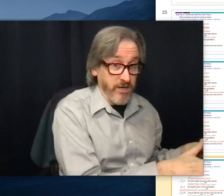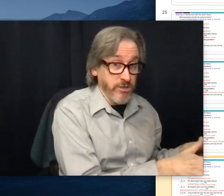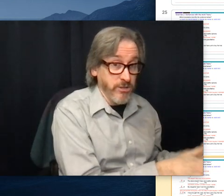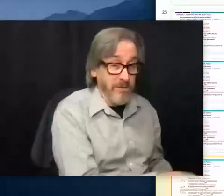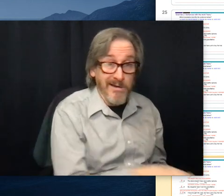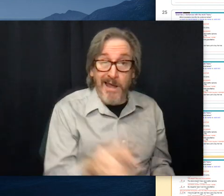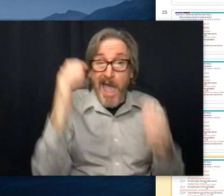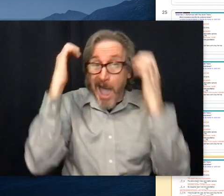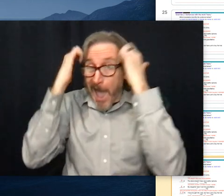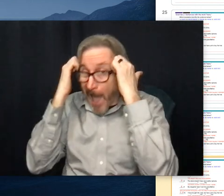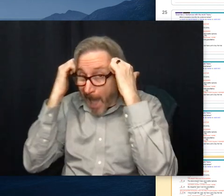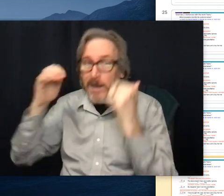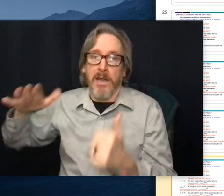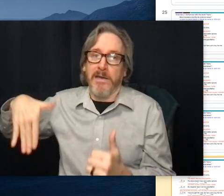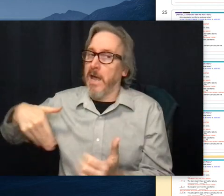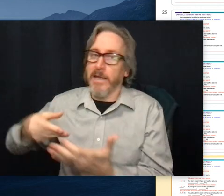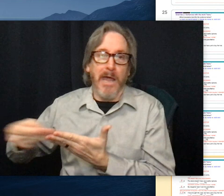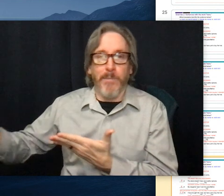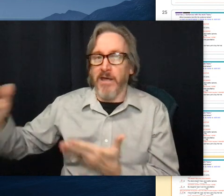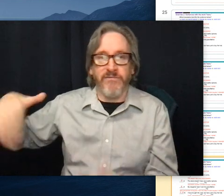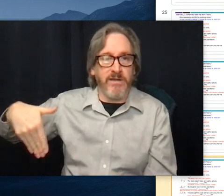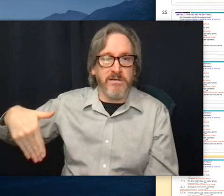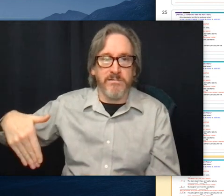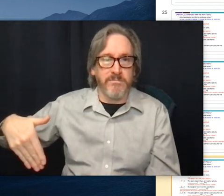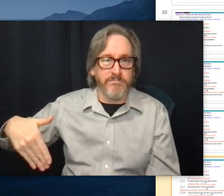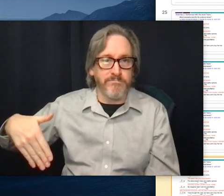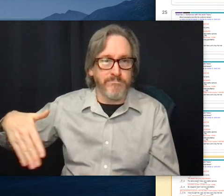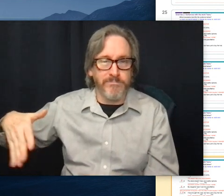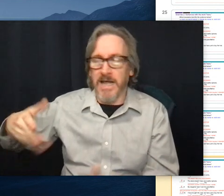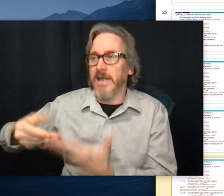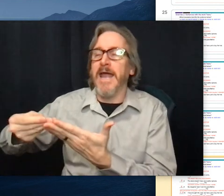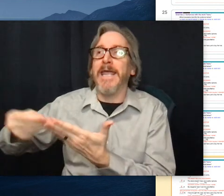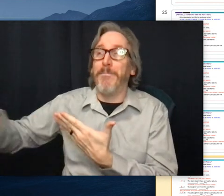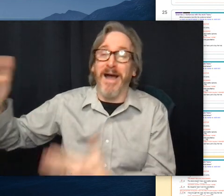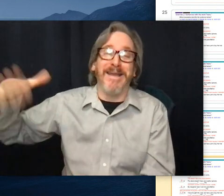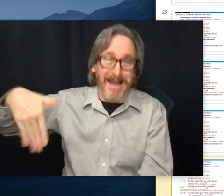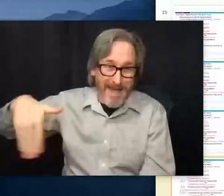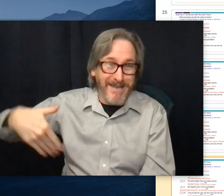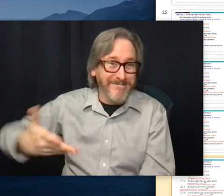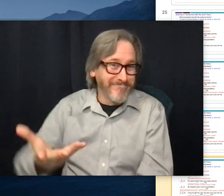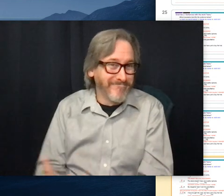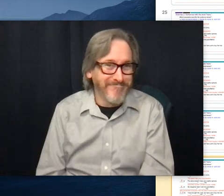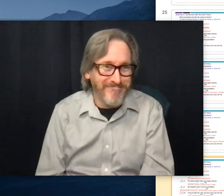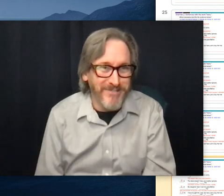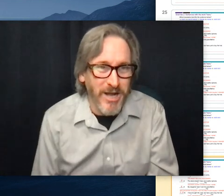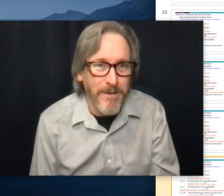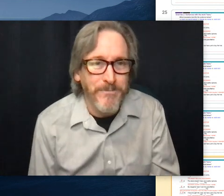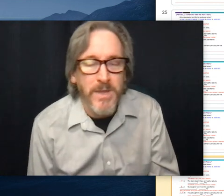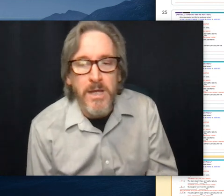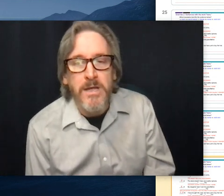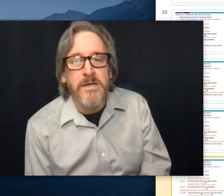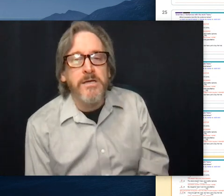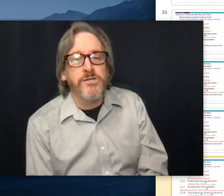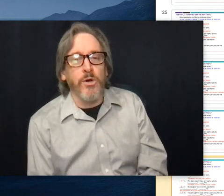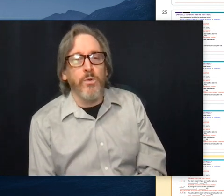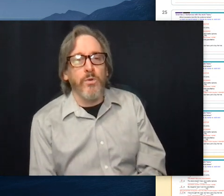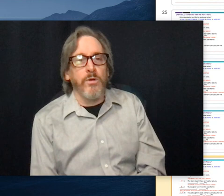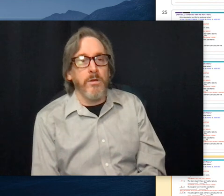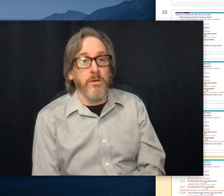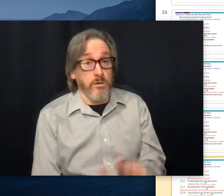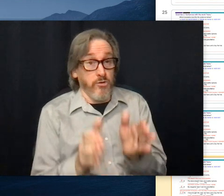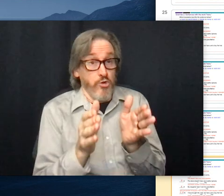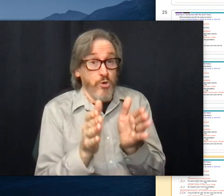bought, finish. Hat, not yet, by, fit. Not yet, by, not yet. Okay.